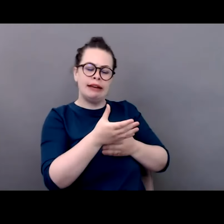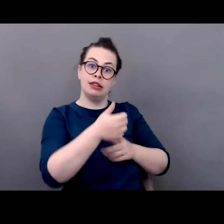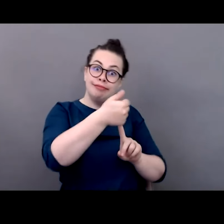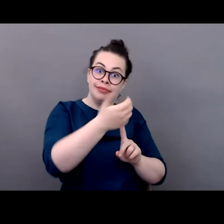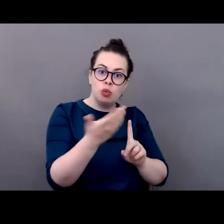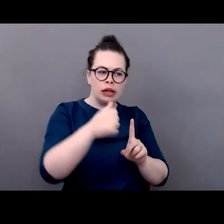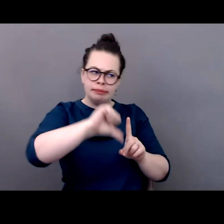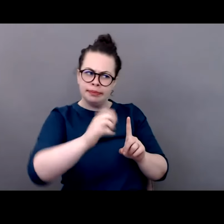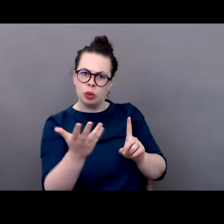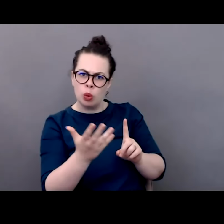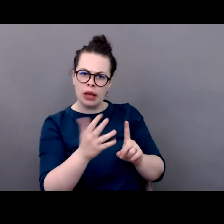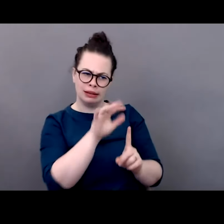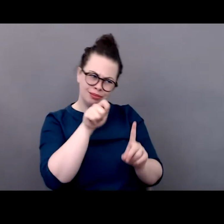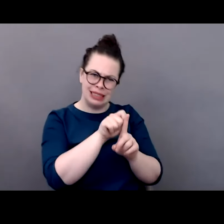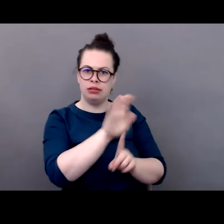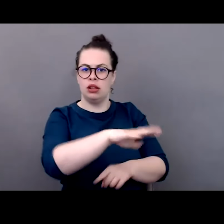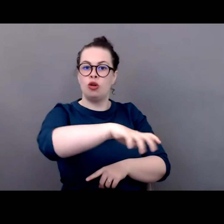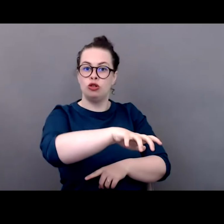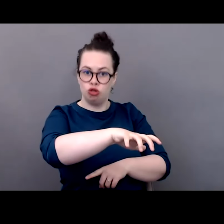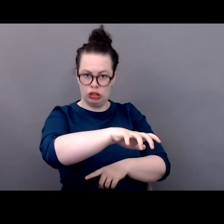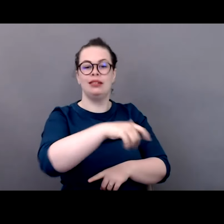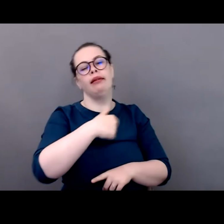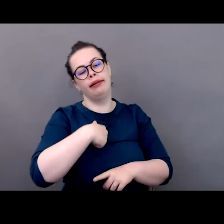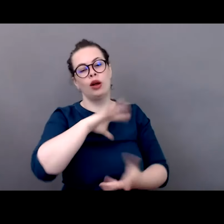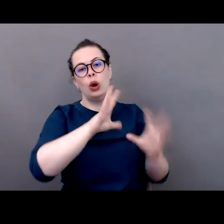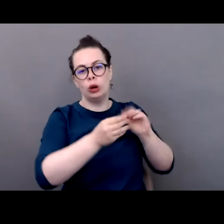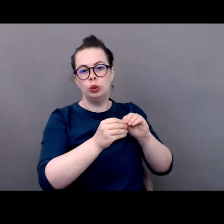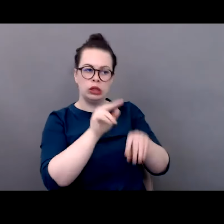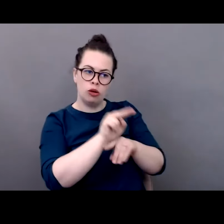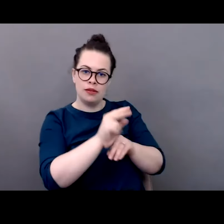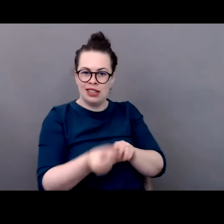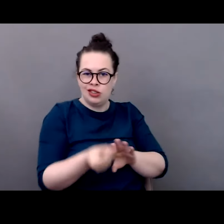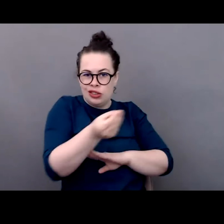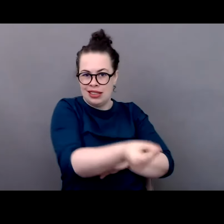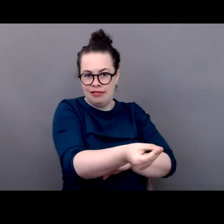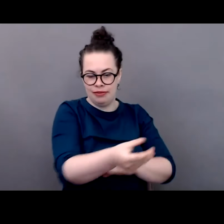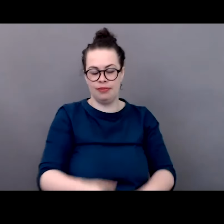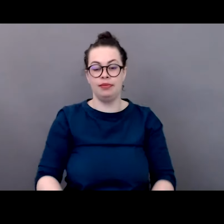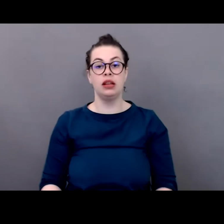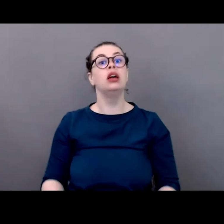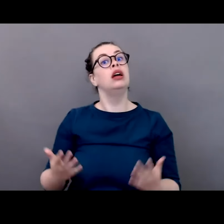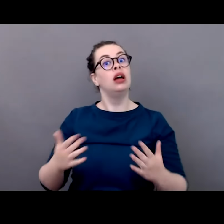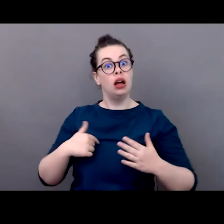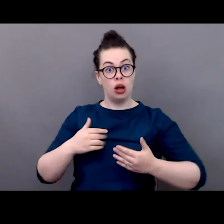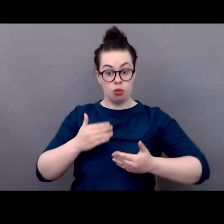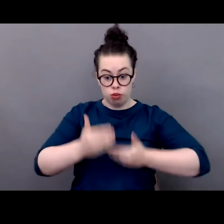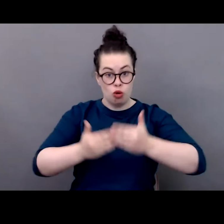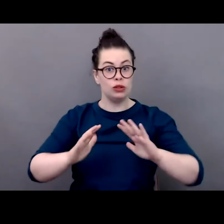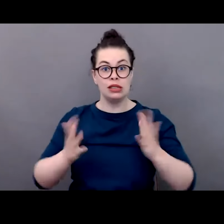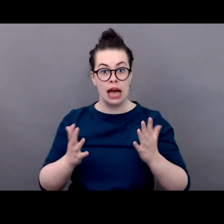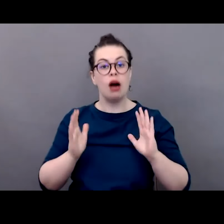the committee is made on the basis of report, official and alternative, verbal and written